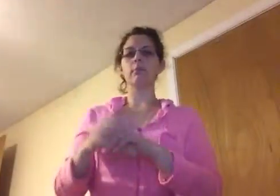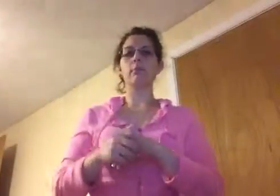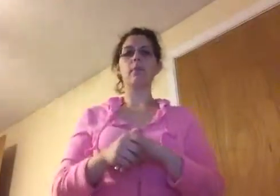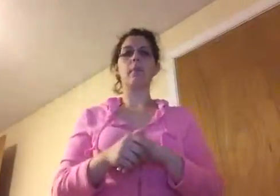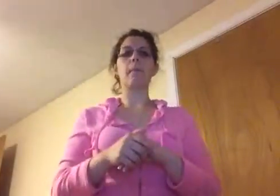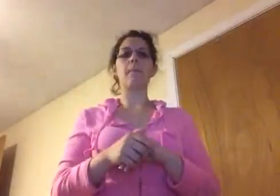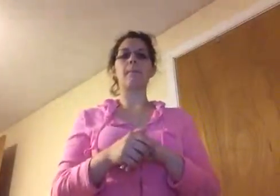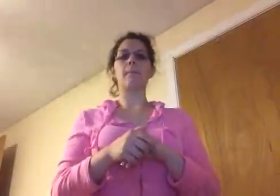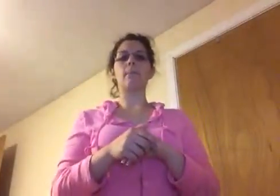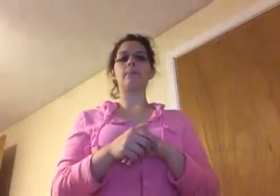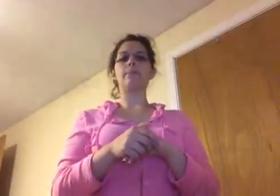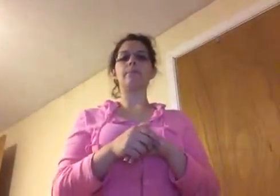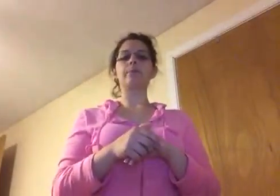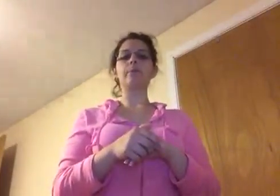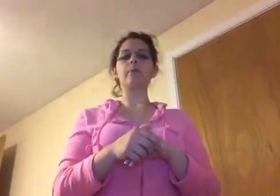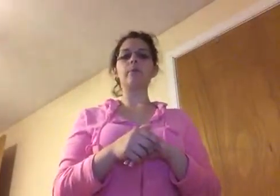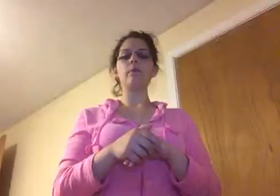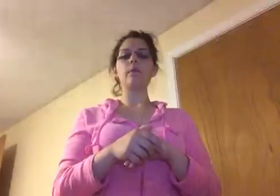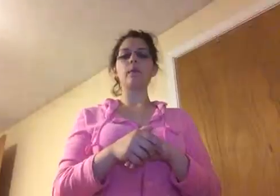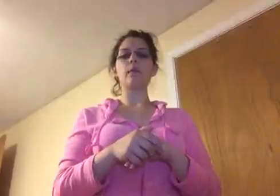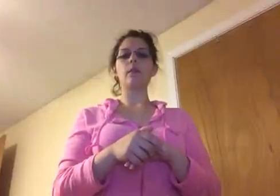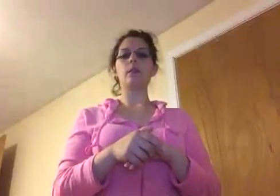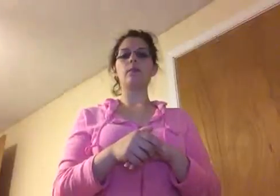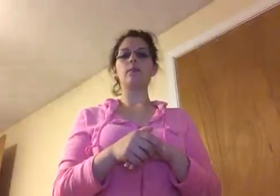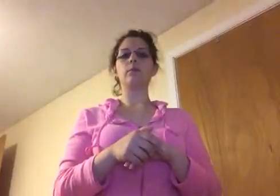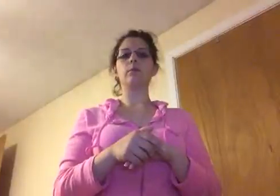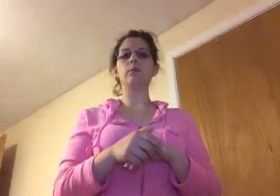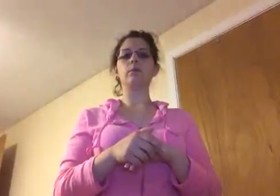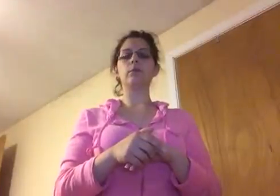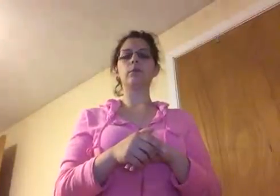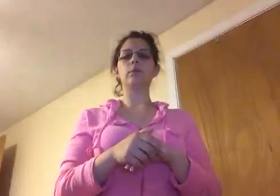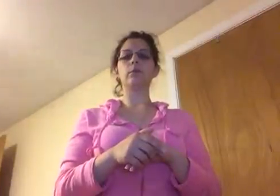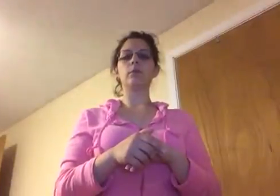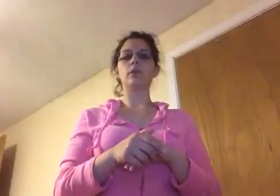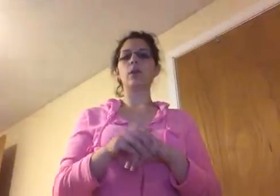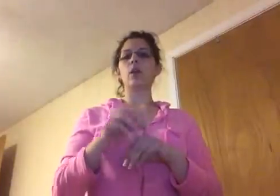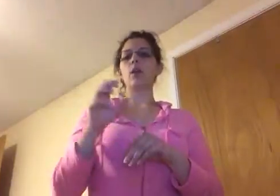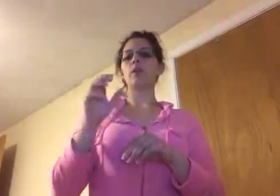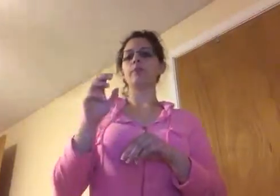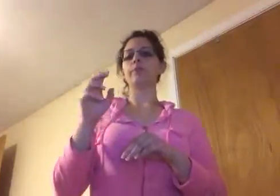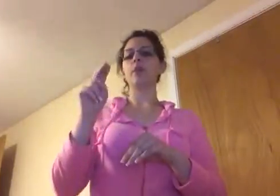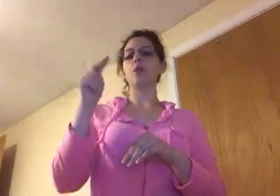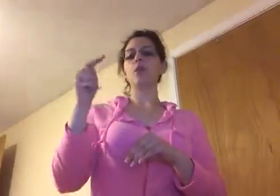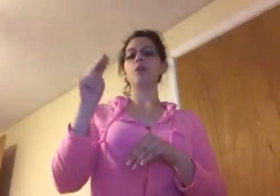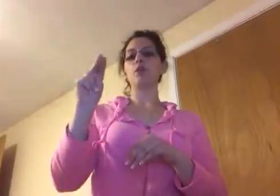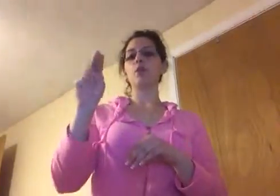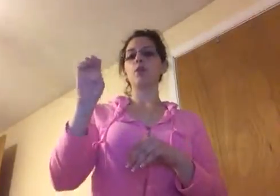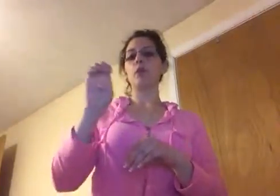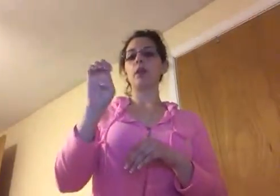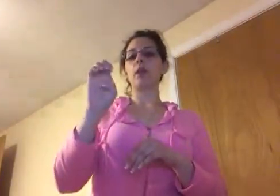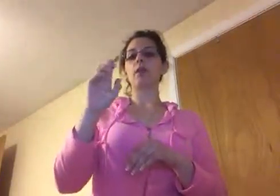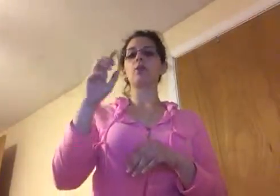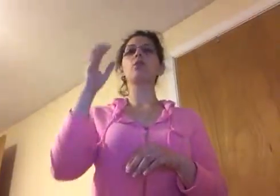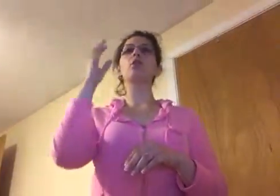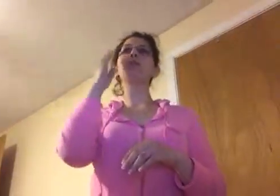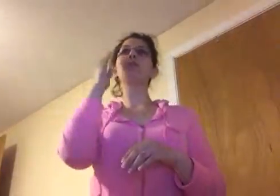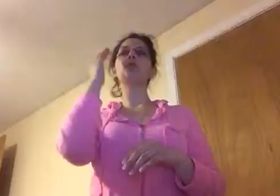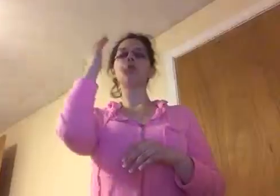the variables that we hear the most about when it comes to New England is religious persecution. The Pilgrims were coming to America to